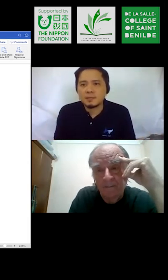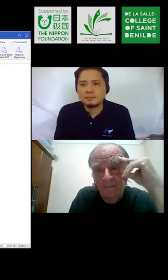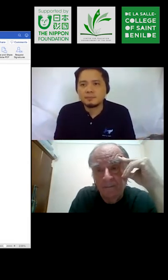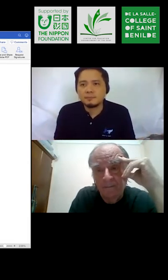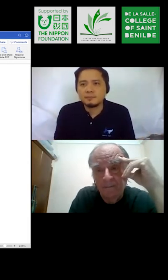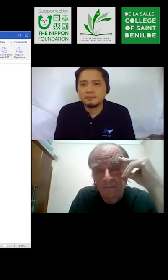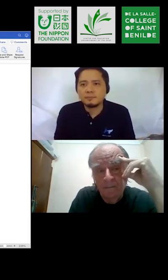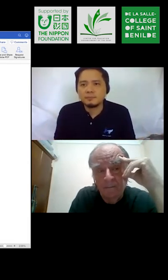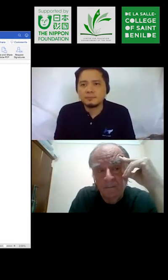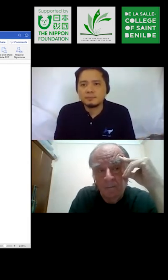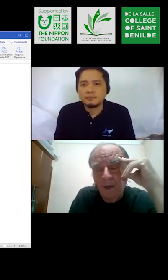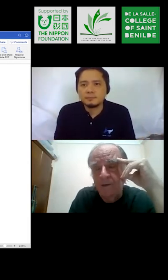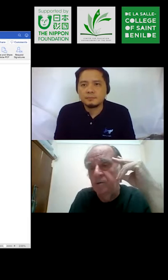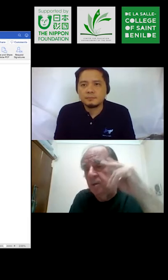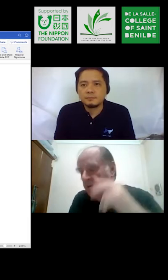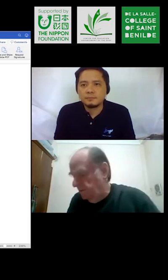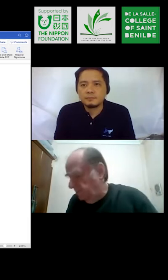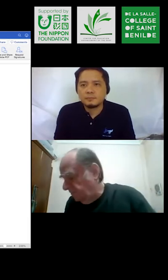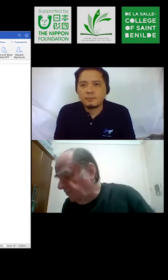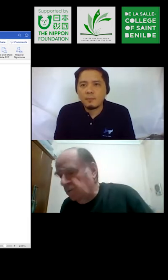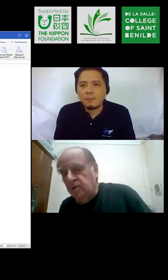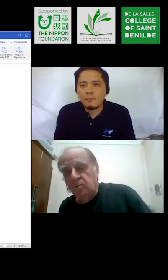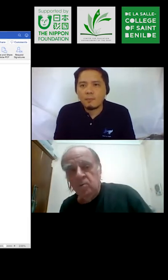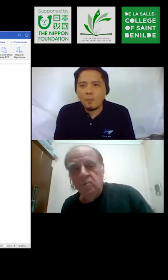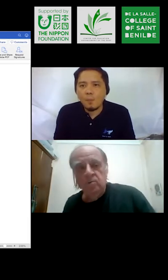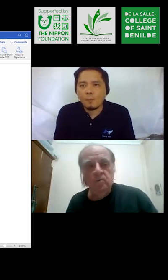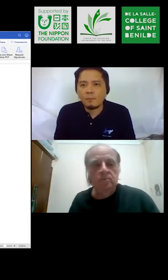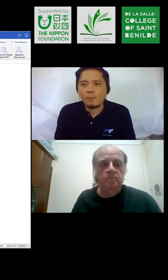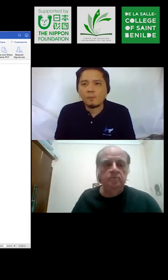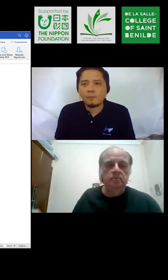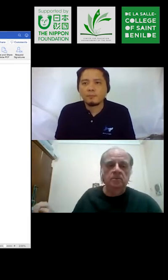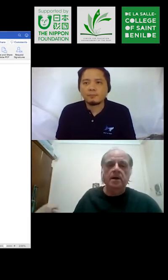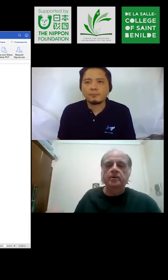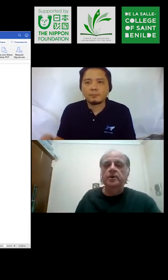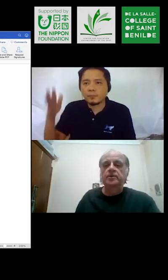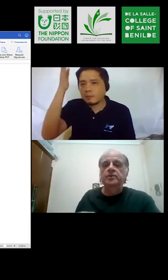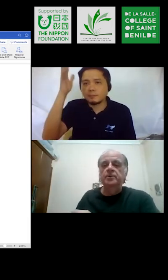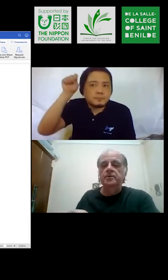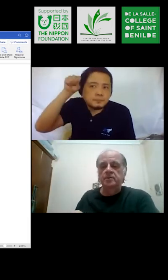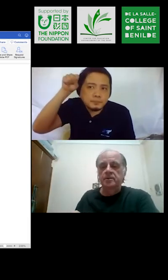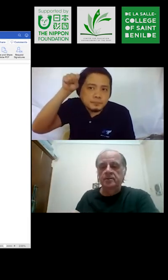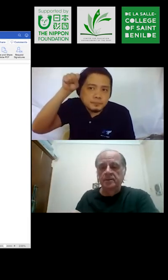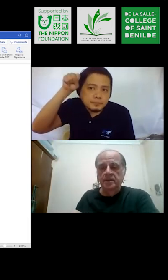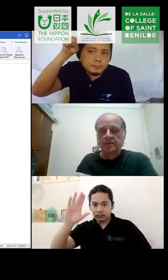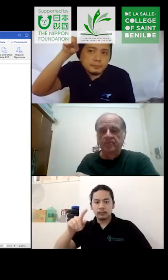Yes, sir. Okay, so you want to vote on how you want to do